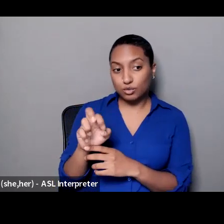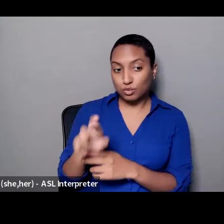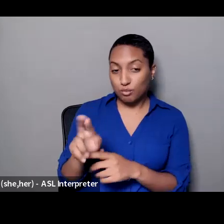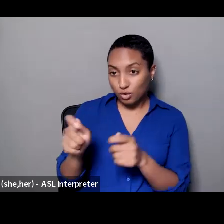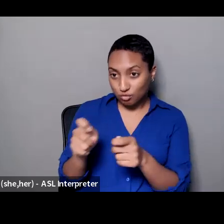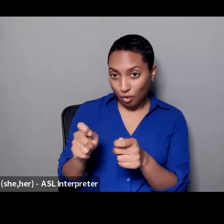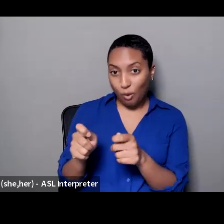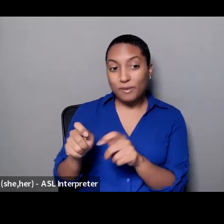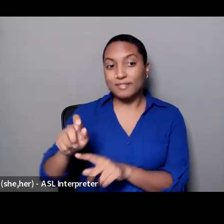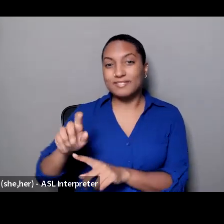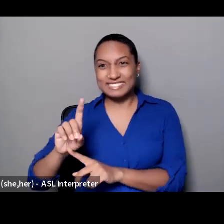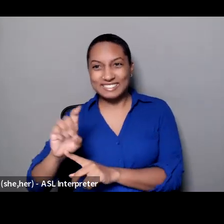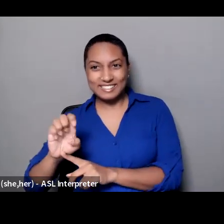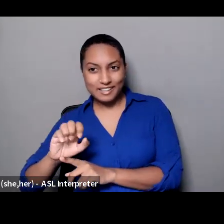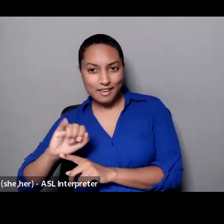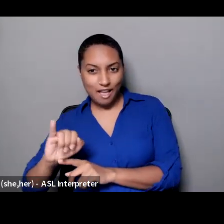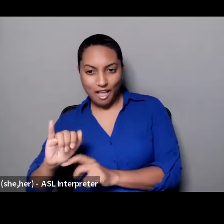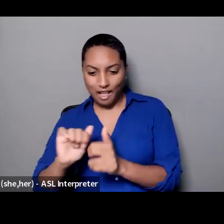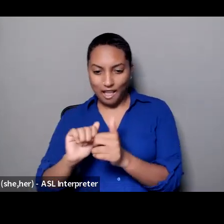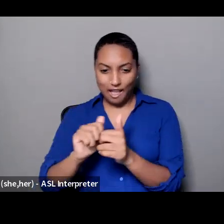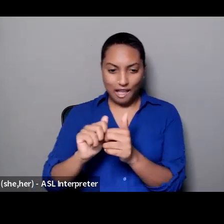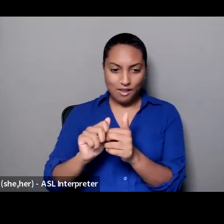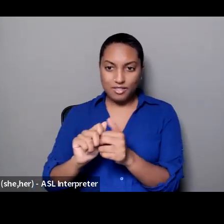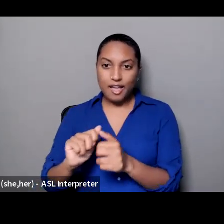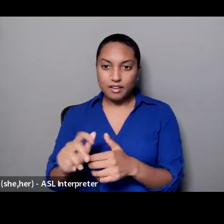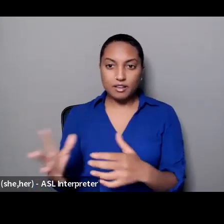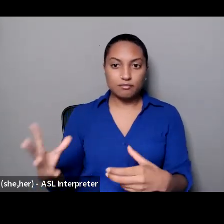equity, and inclusion. Let's move to slide 7,